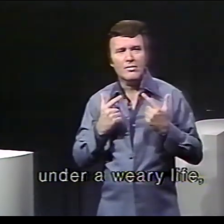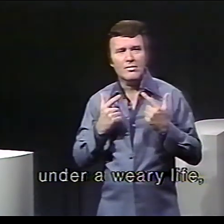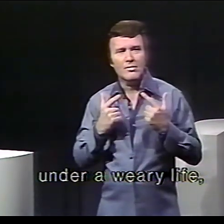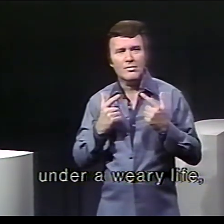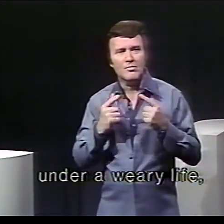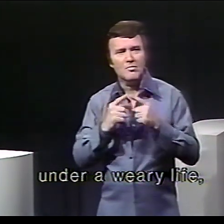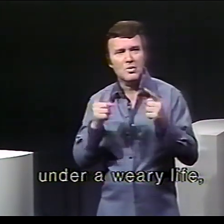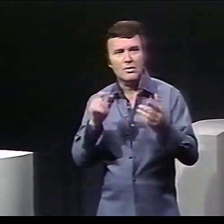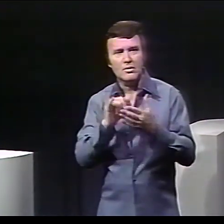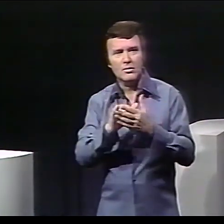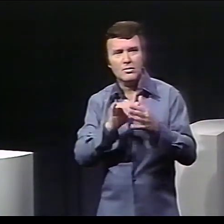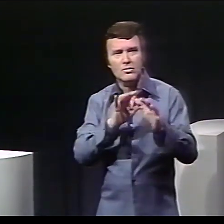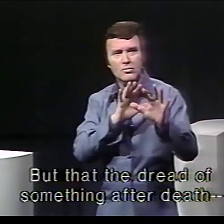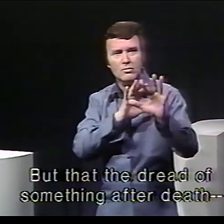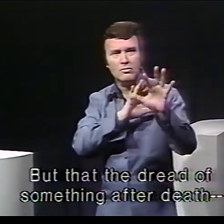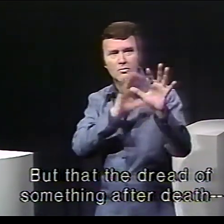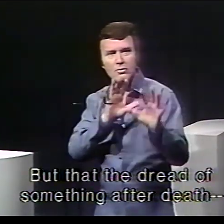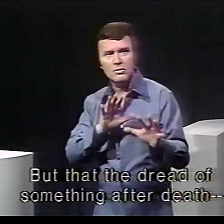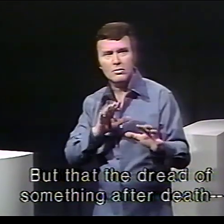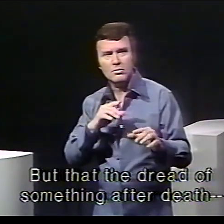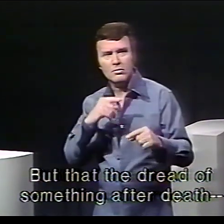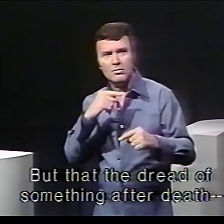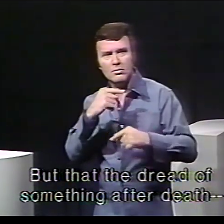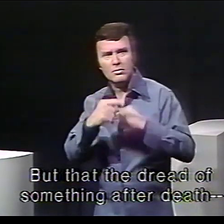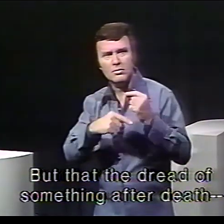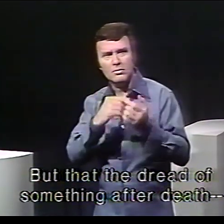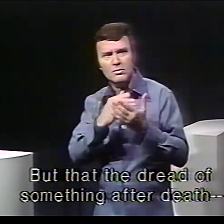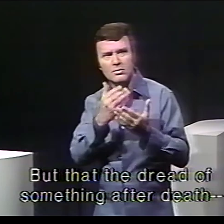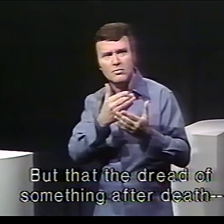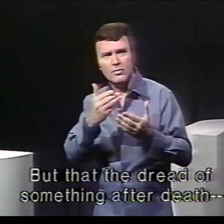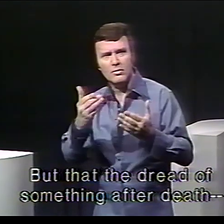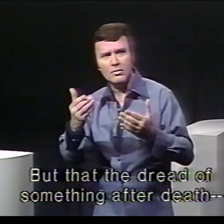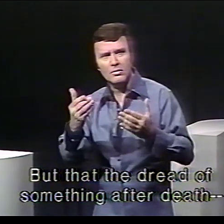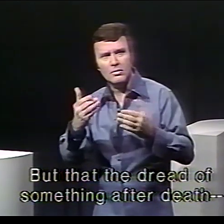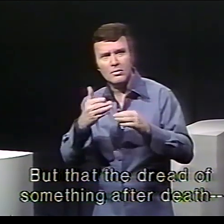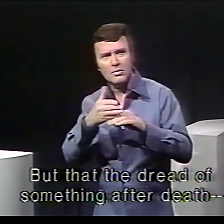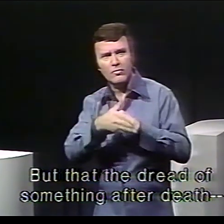life, and that the dread of something after death,